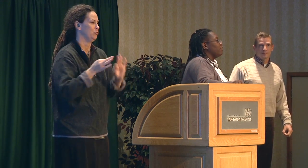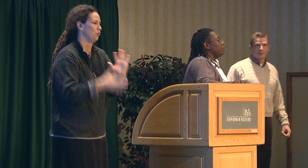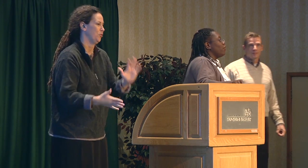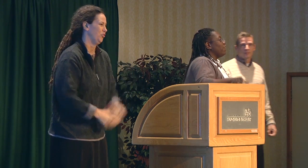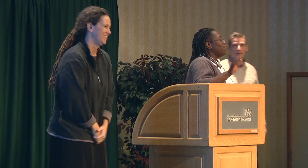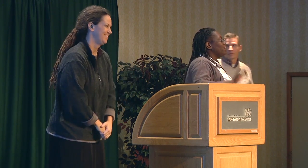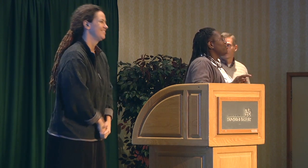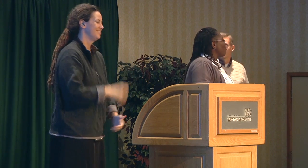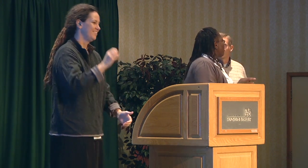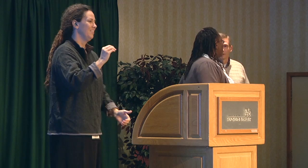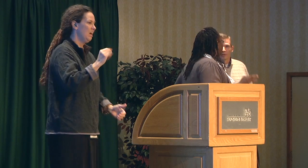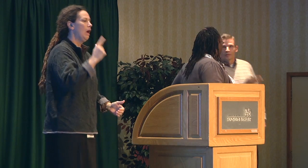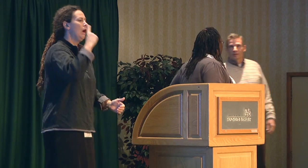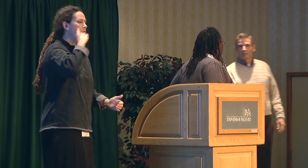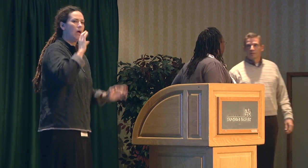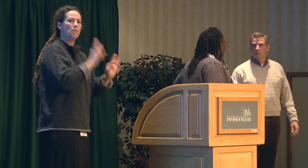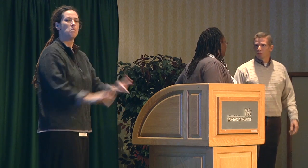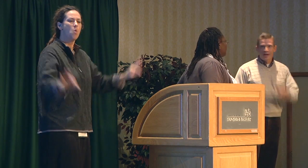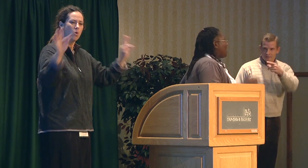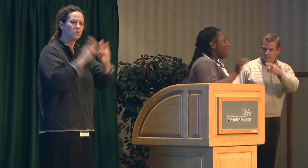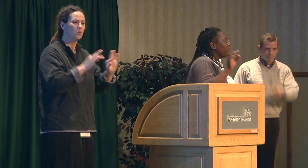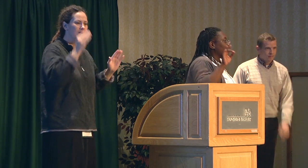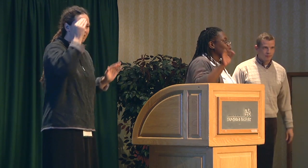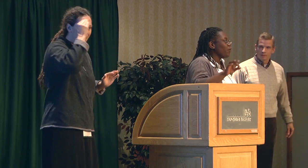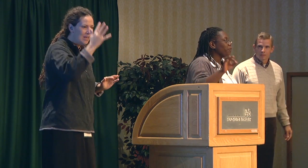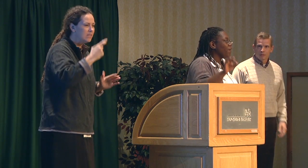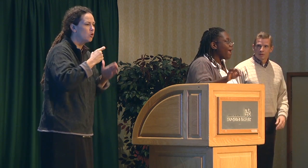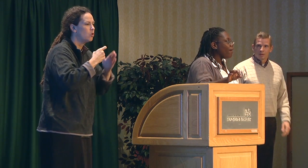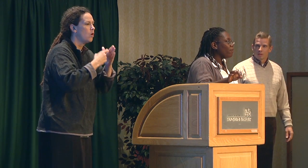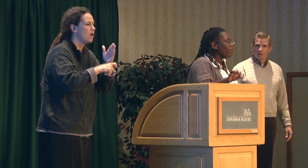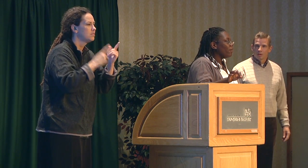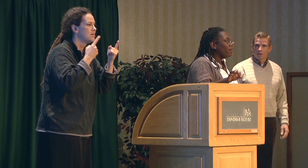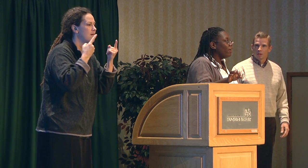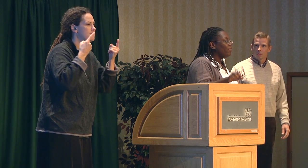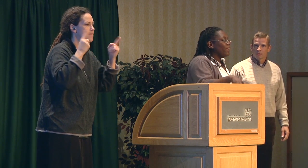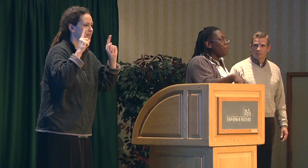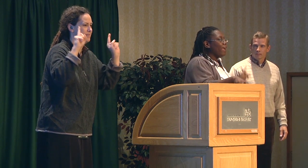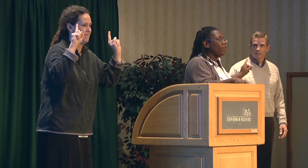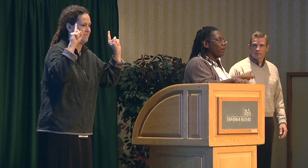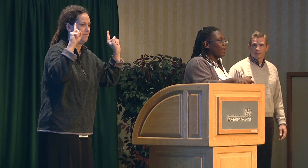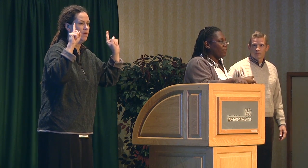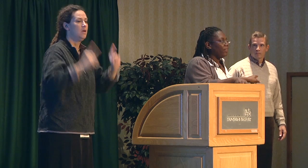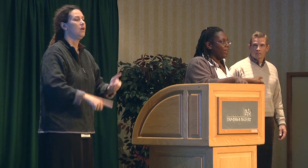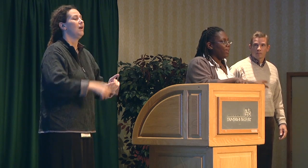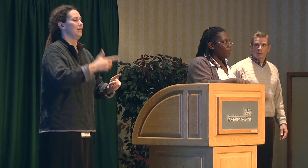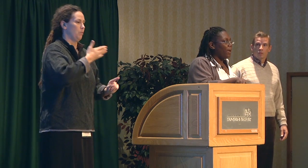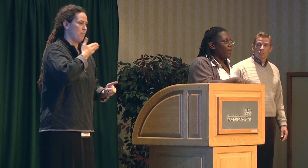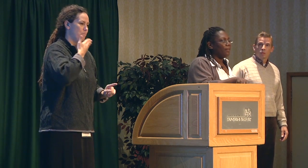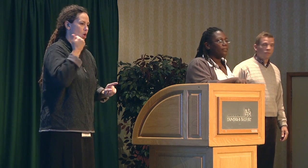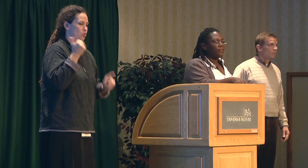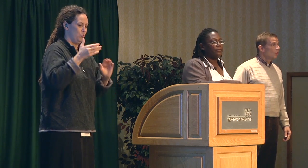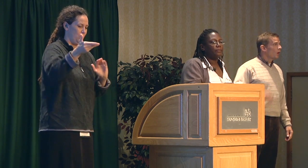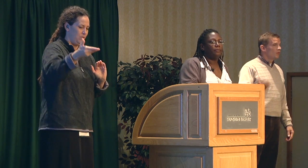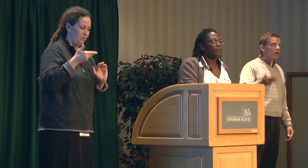start letting them know that it is more cost effective Right. to hire that interpreter now than to pay for it later in the end,